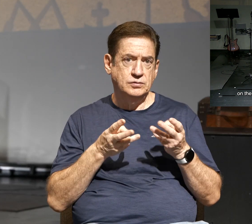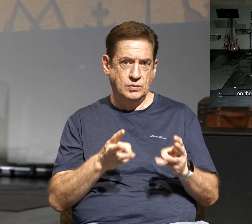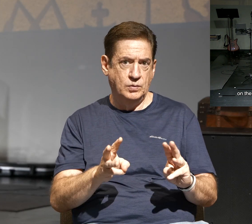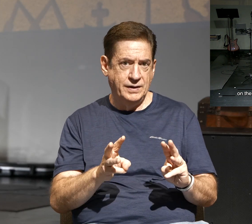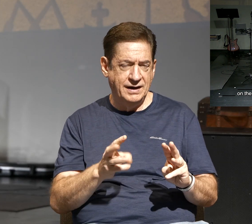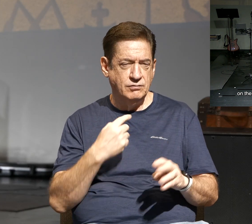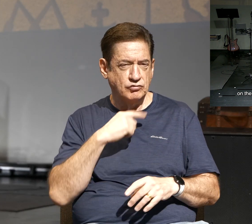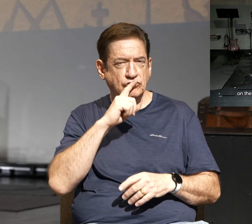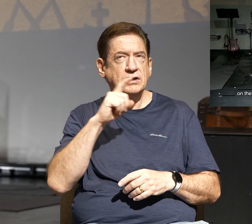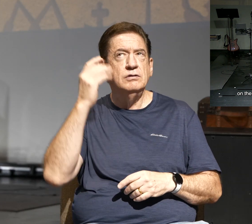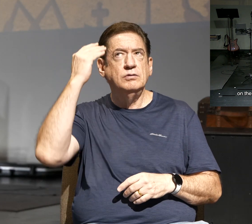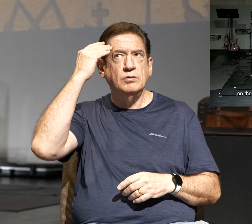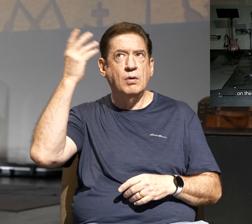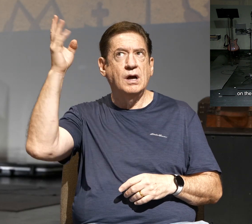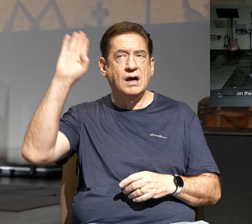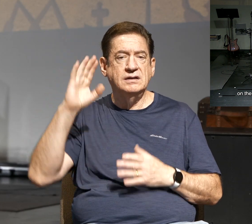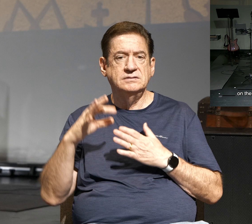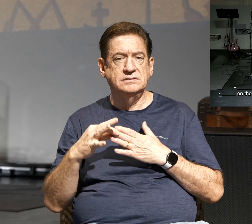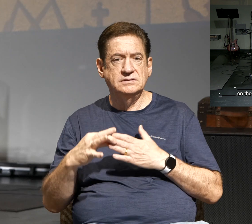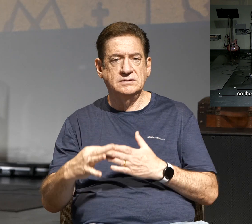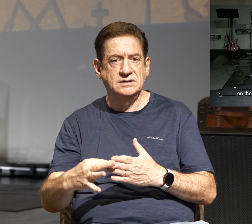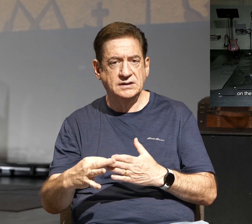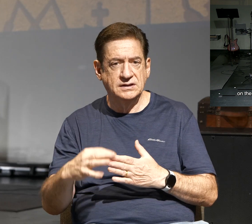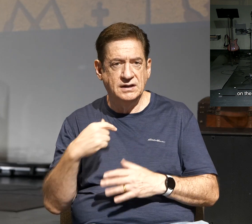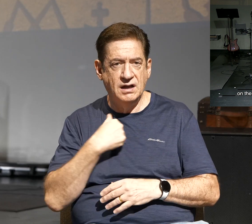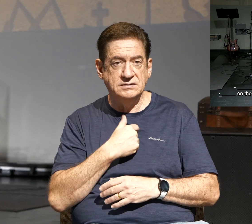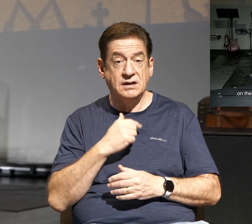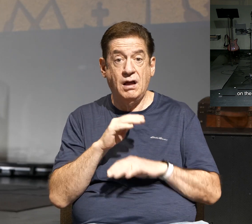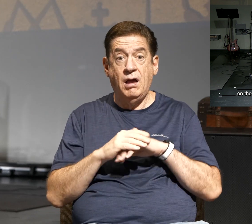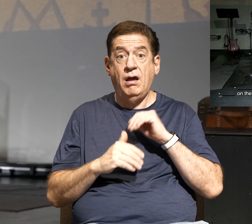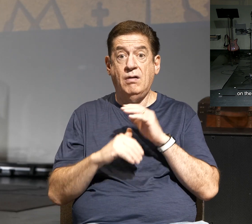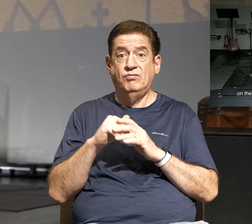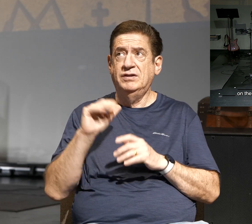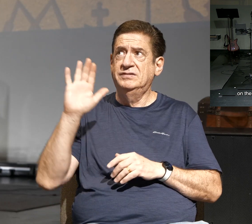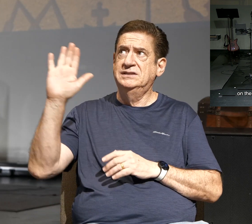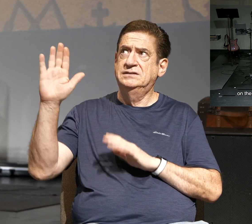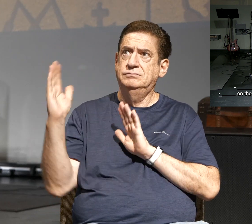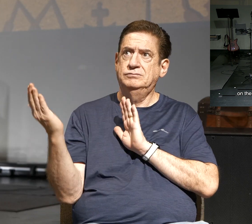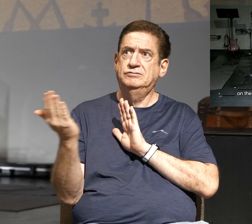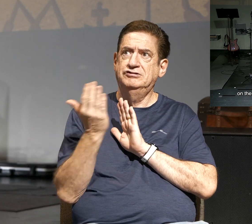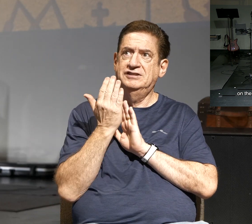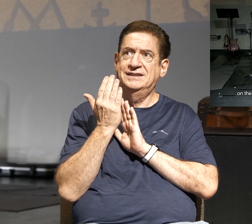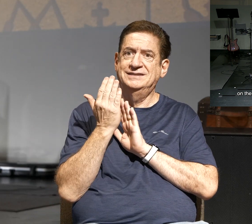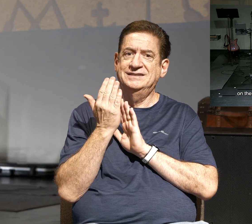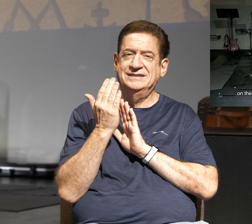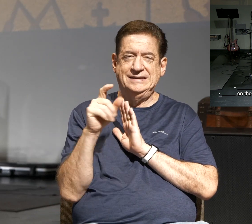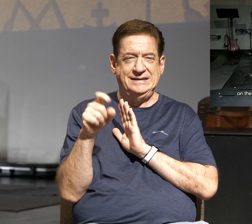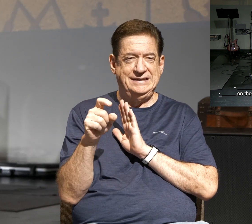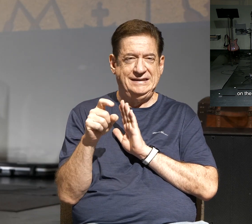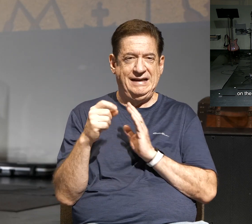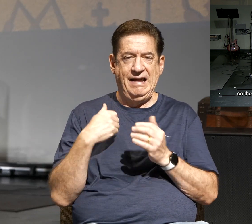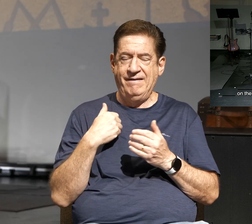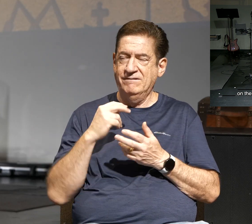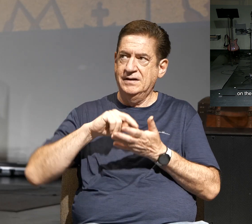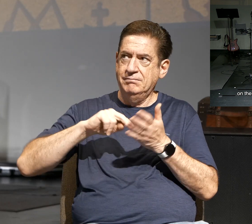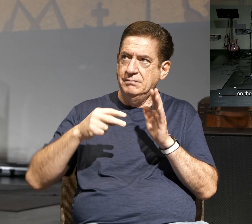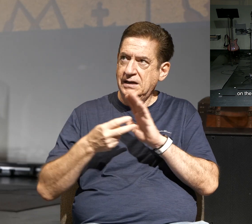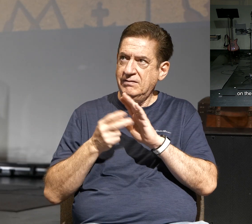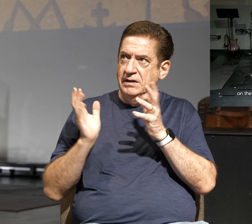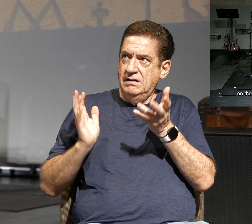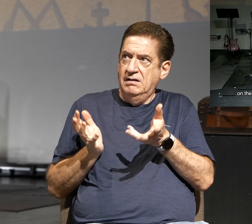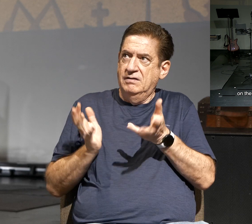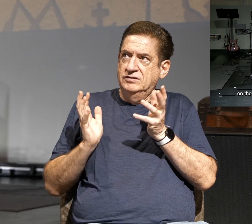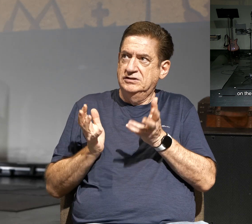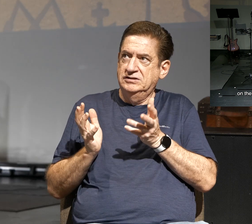we really know that God is leading us. The comfort of God's presence. So you need to have meaningful conversation with